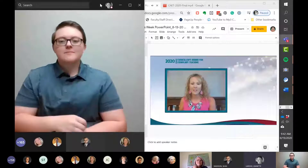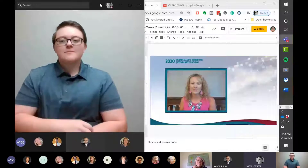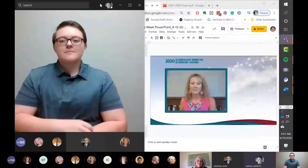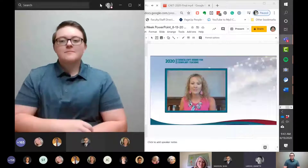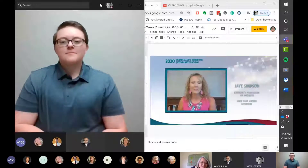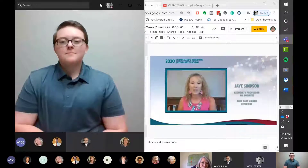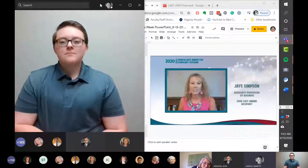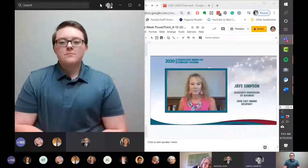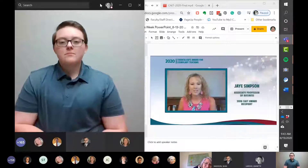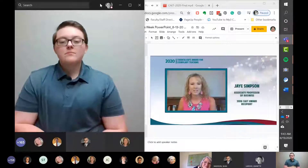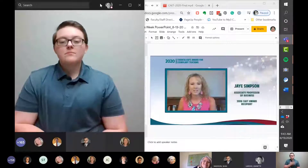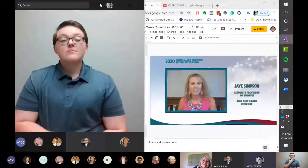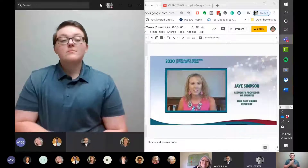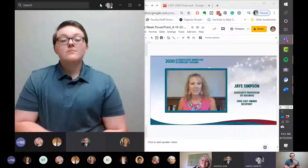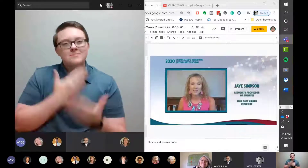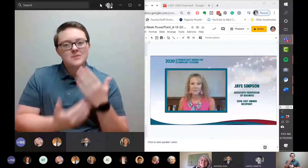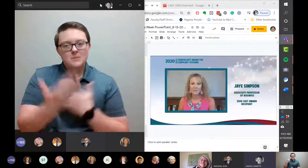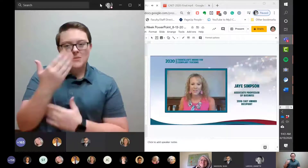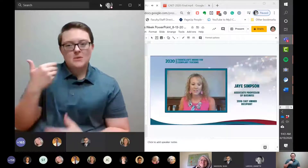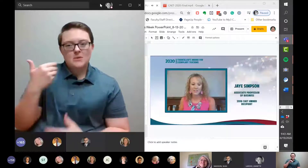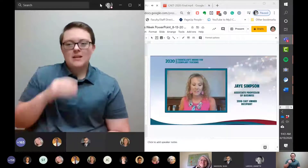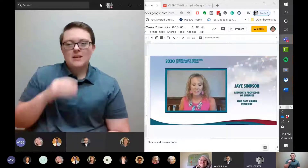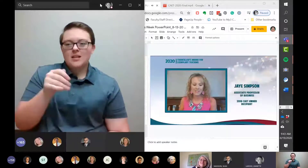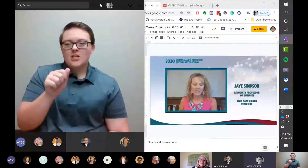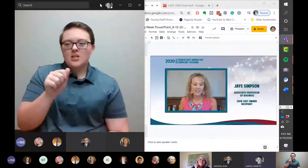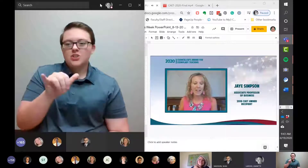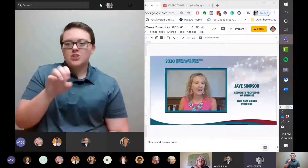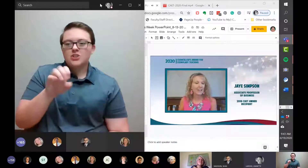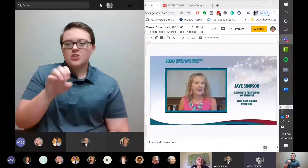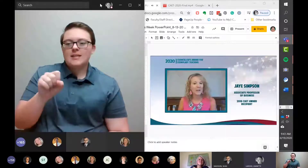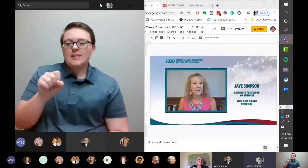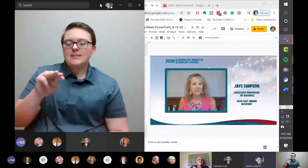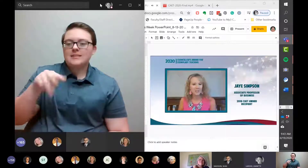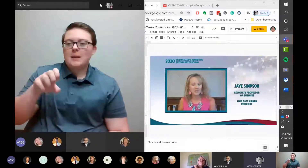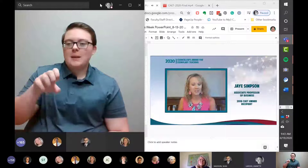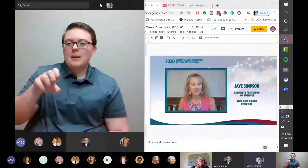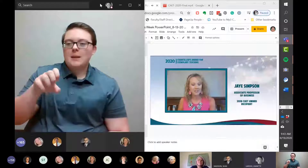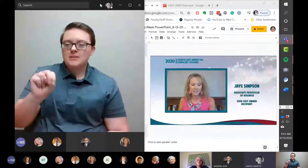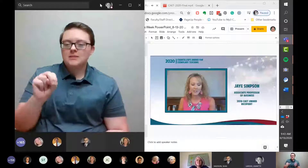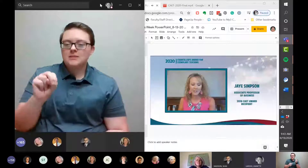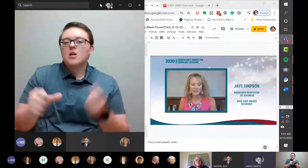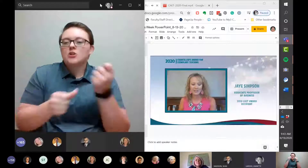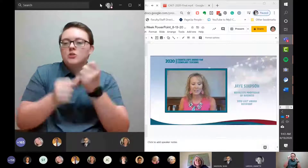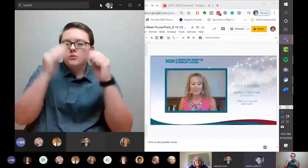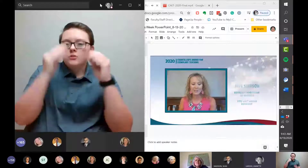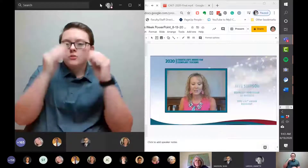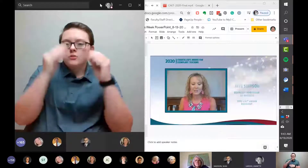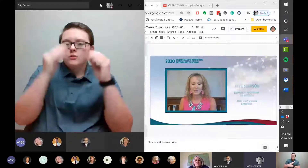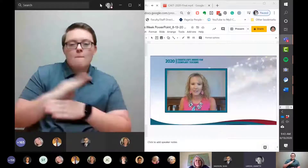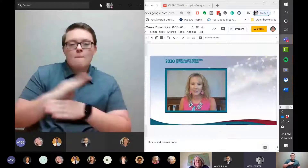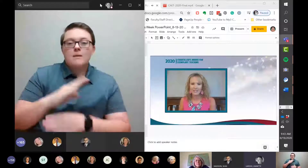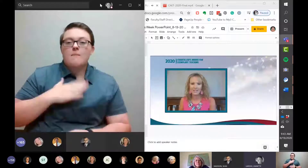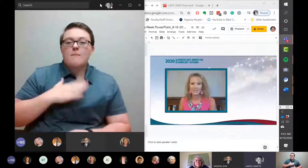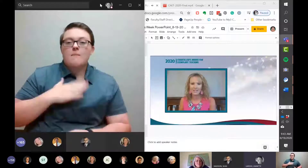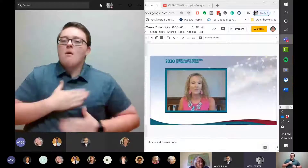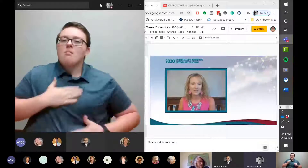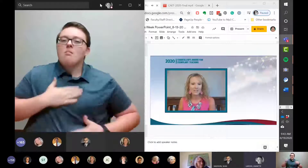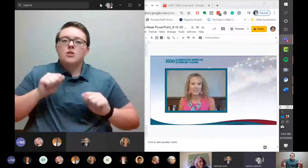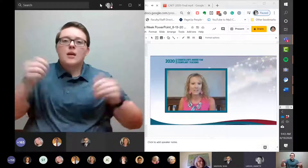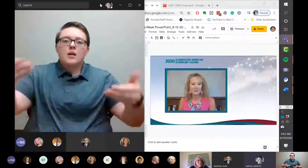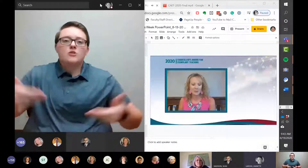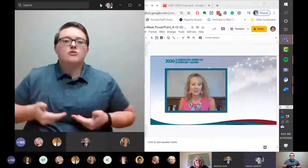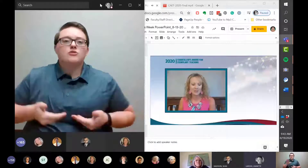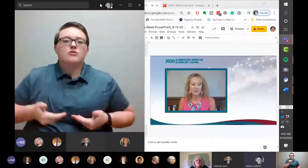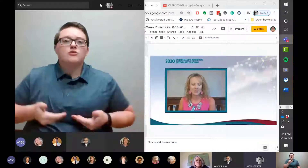Good morning. I'm Jay Simpson, Associate Professor of Business, and it is my pleasure to introduce the 2020 nominees